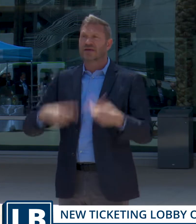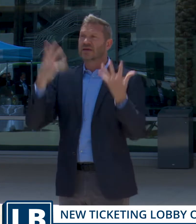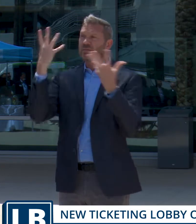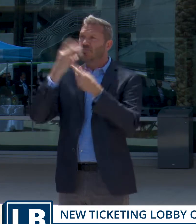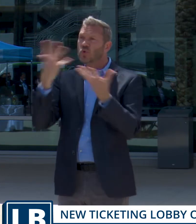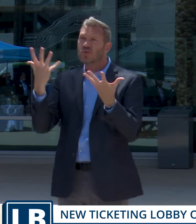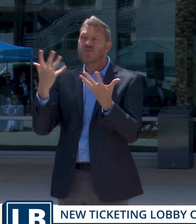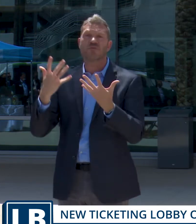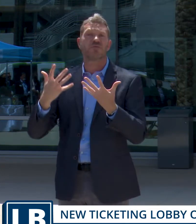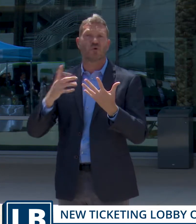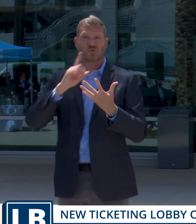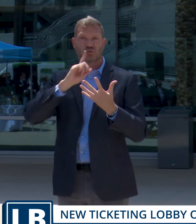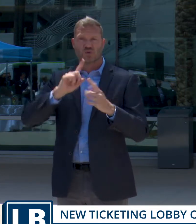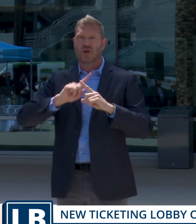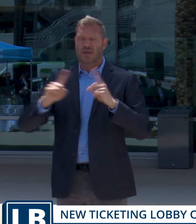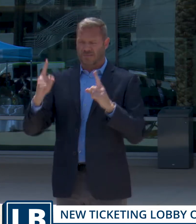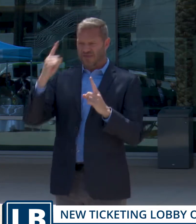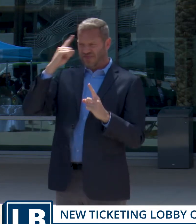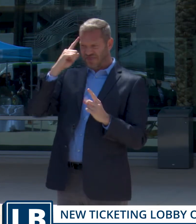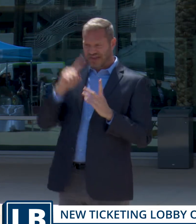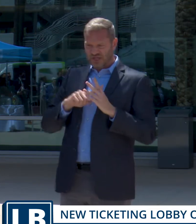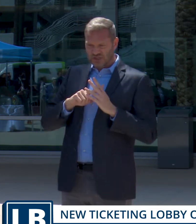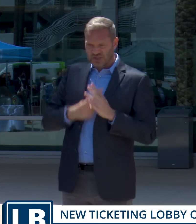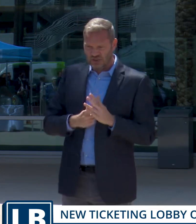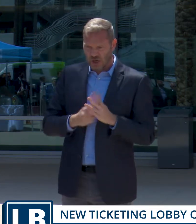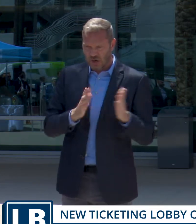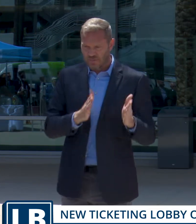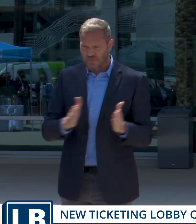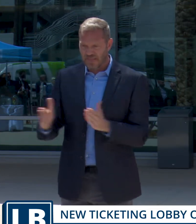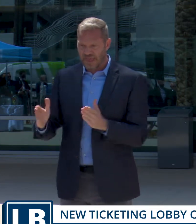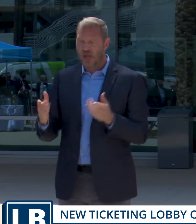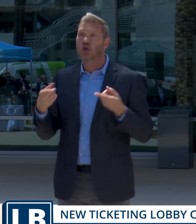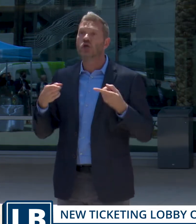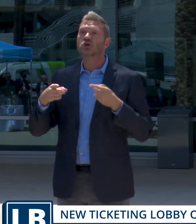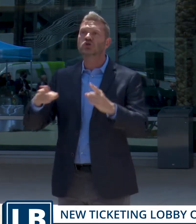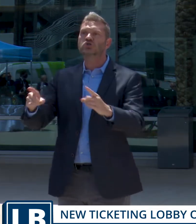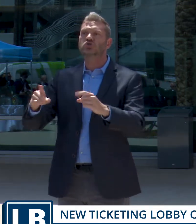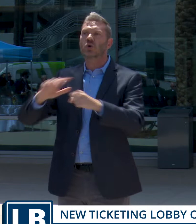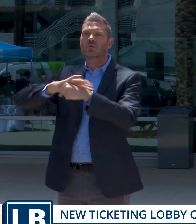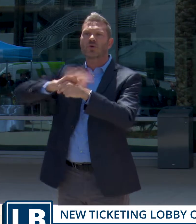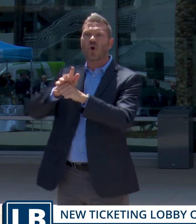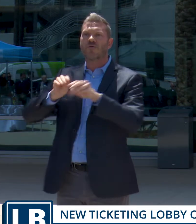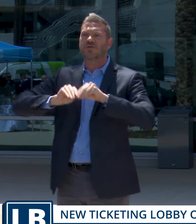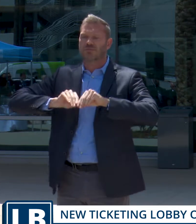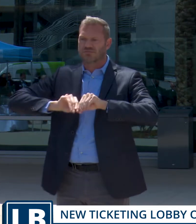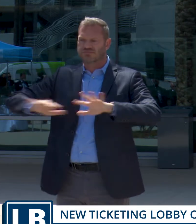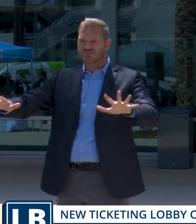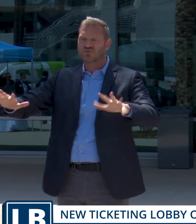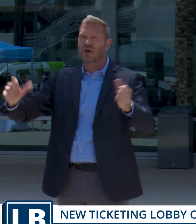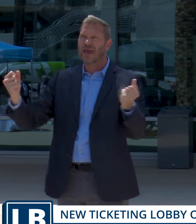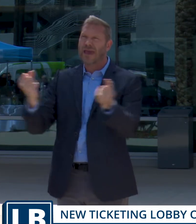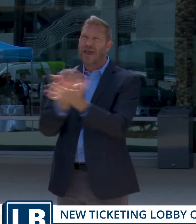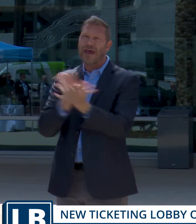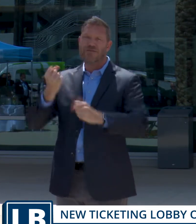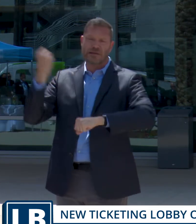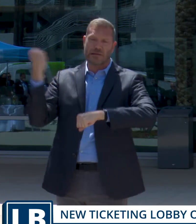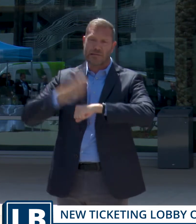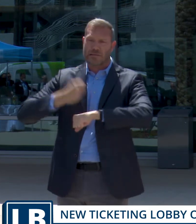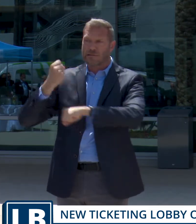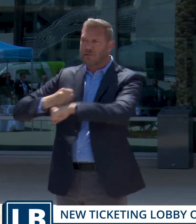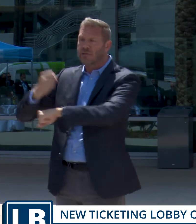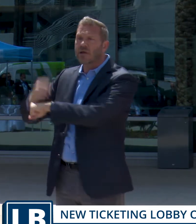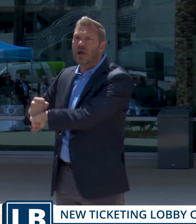imagine trying to plan this project right as the pandemic is shutting everything down, having to make those really tough decisions about, do